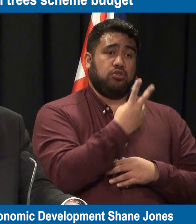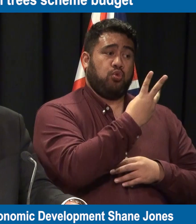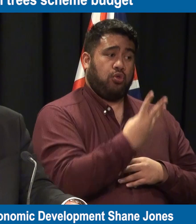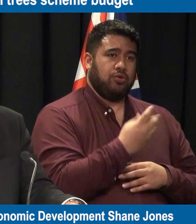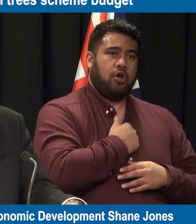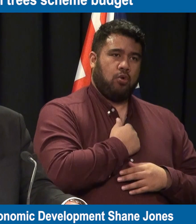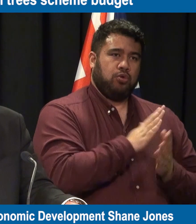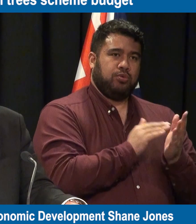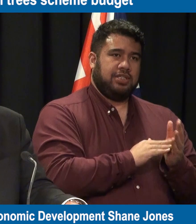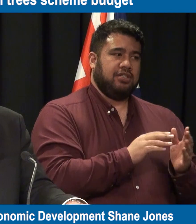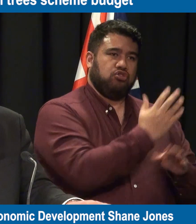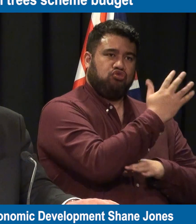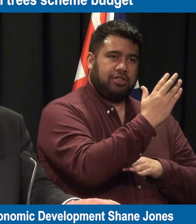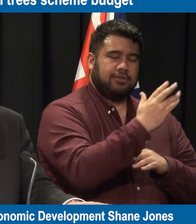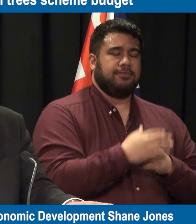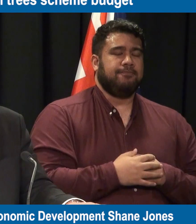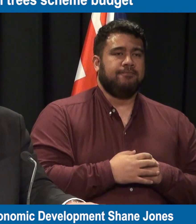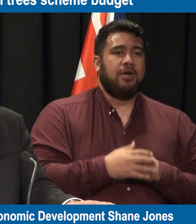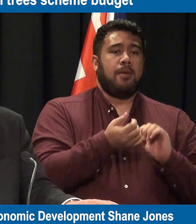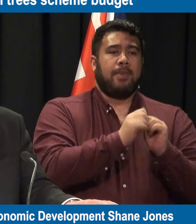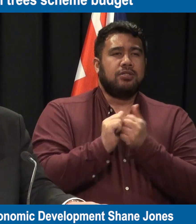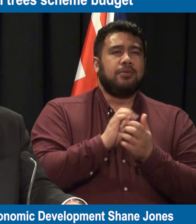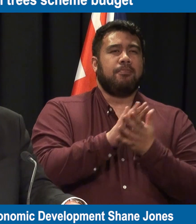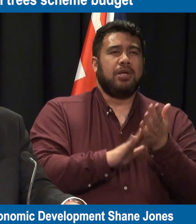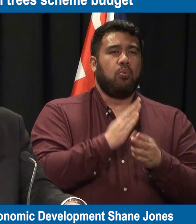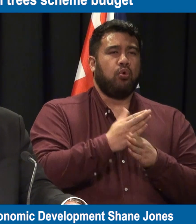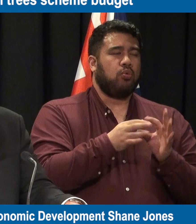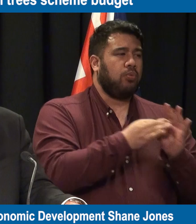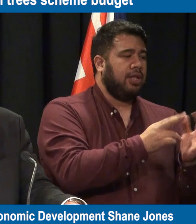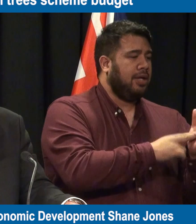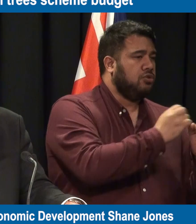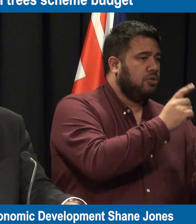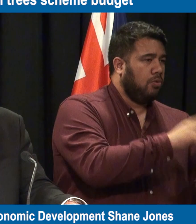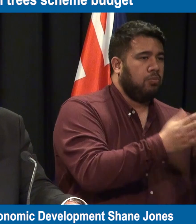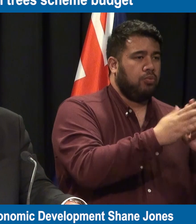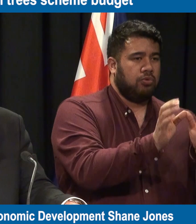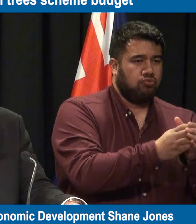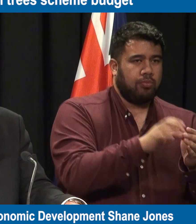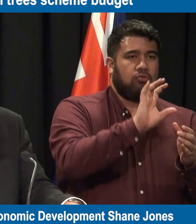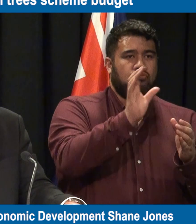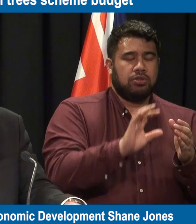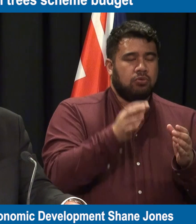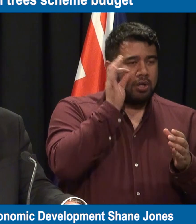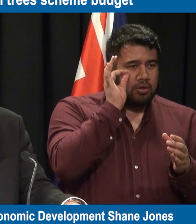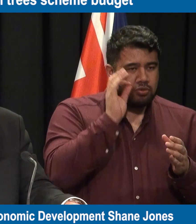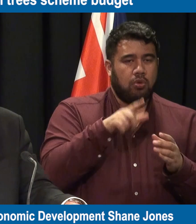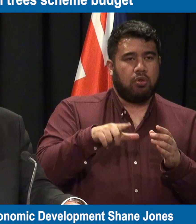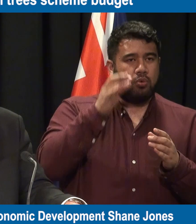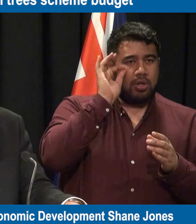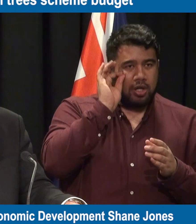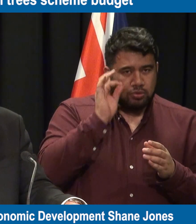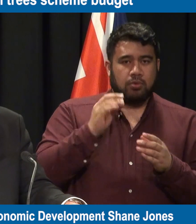planting. The partnerships means we'll be working with NGOs, we'll be working with community groups, regional council, local council,